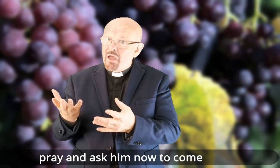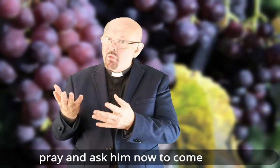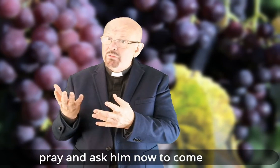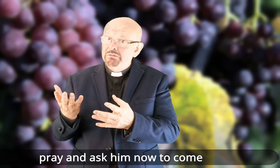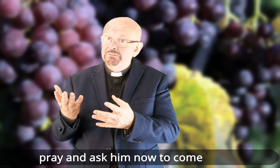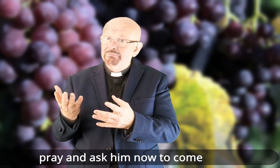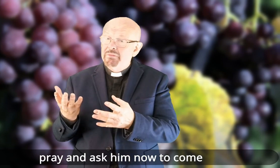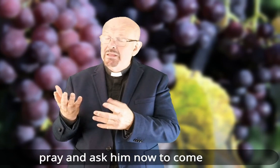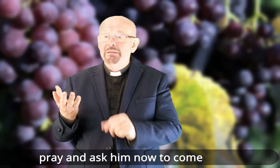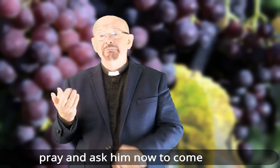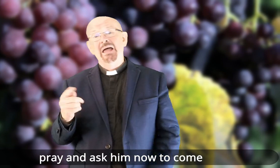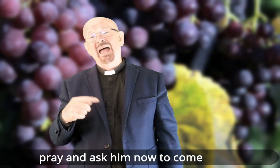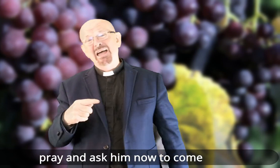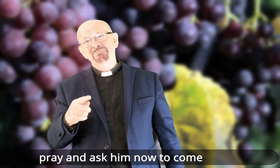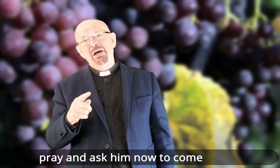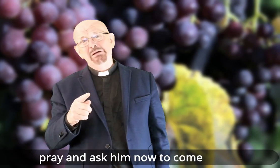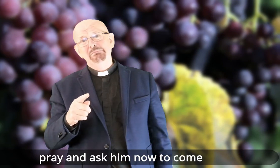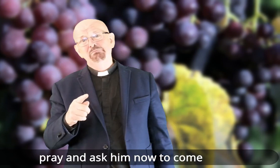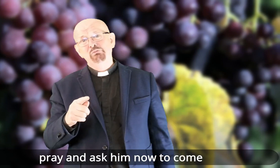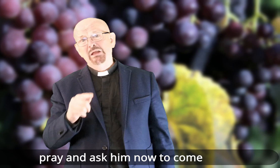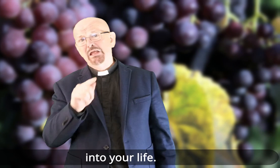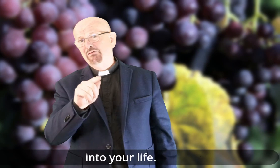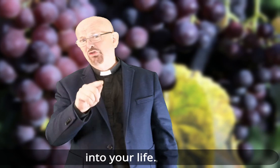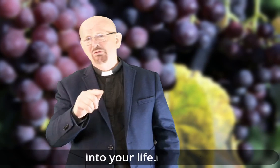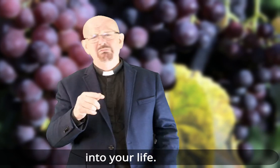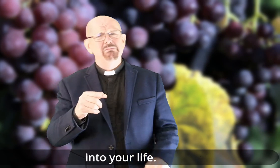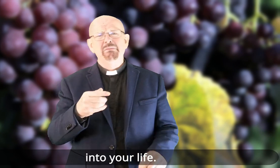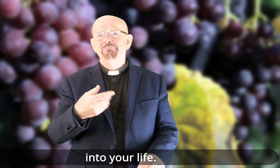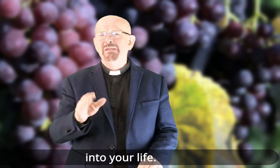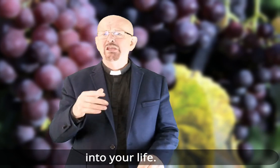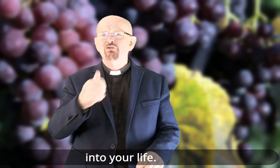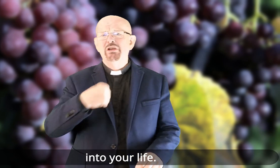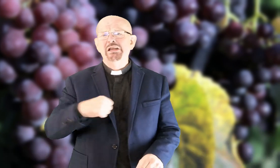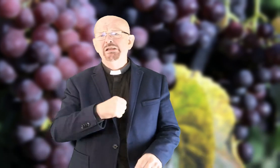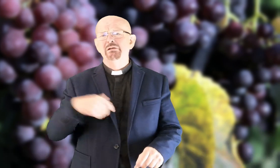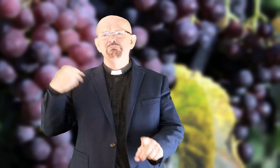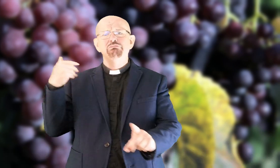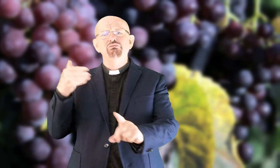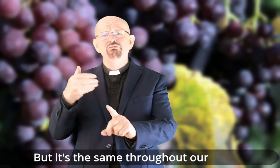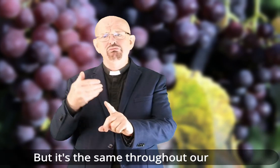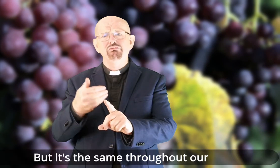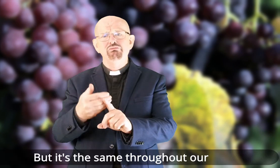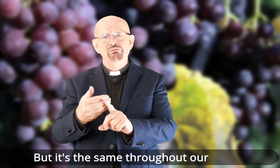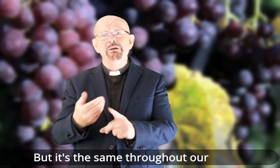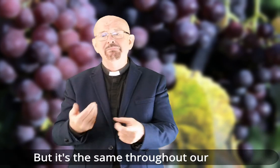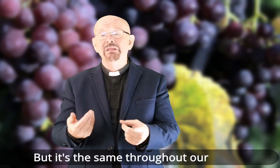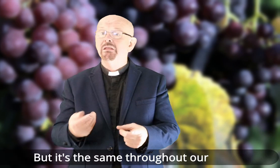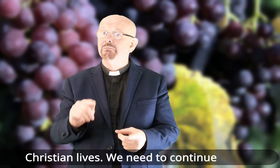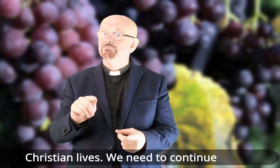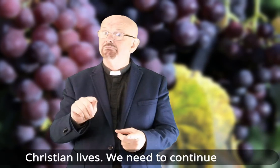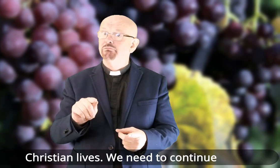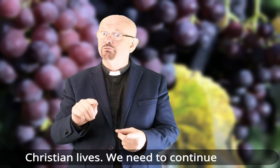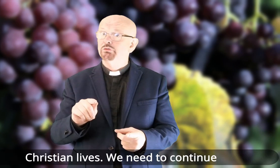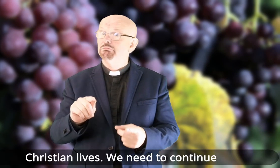now to come into your life. But it's the same throughout our Christian lives.